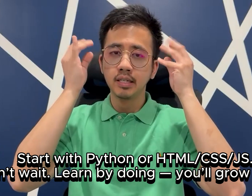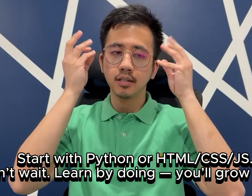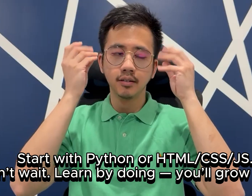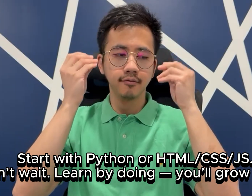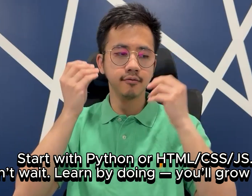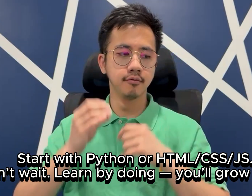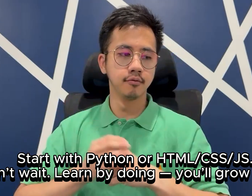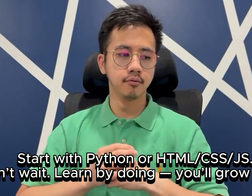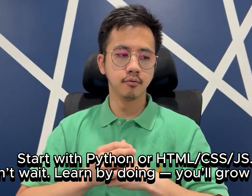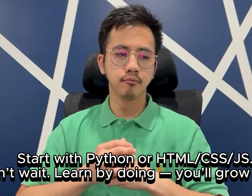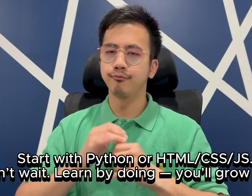grow faster.